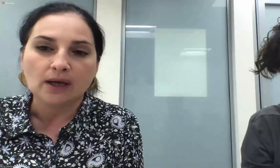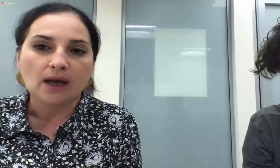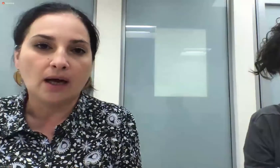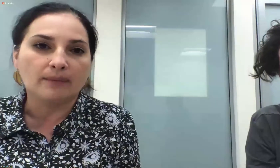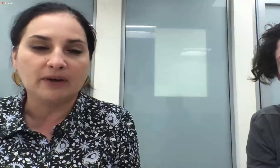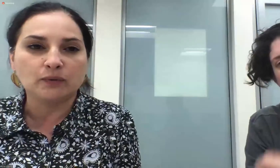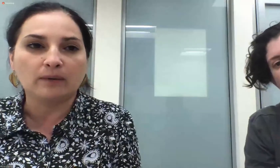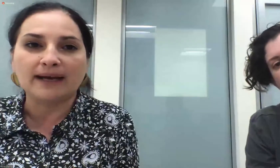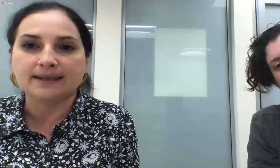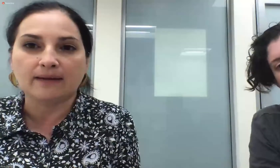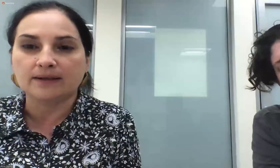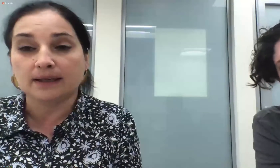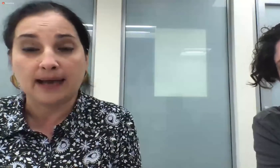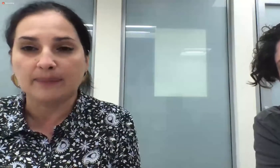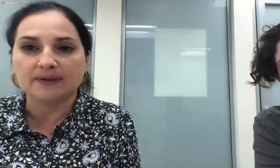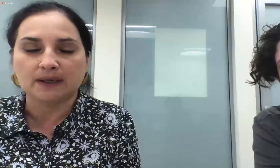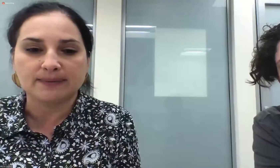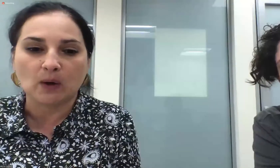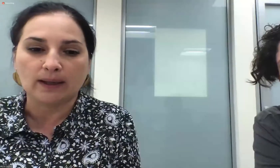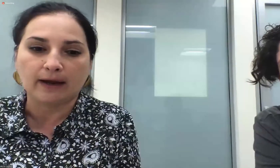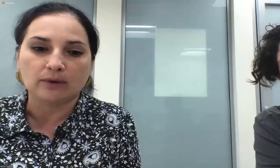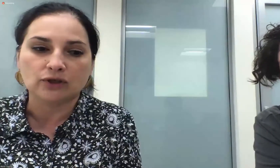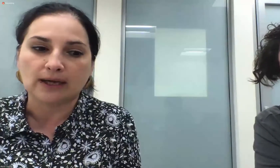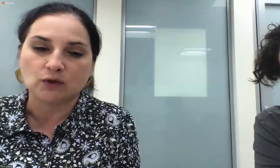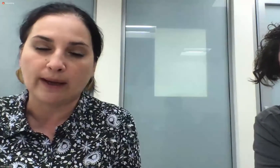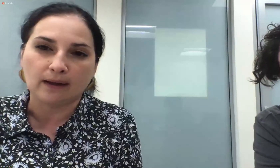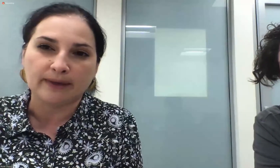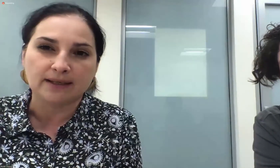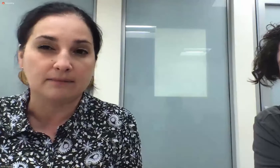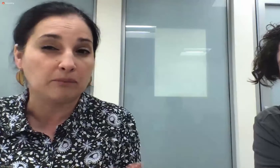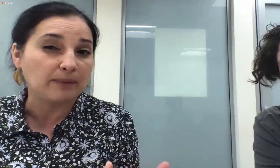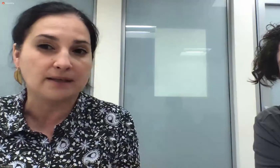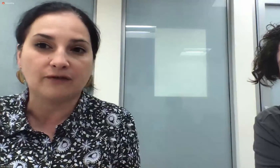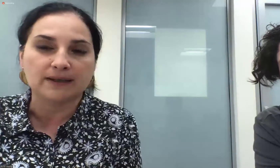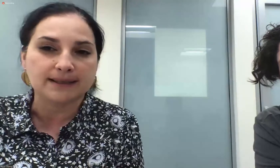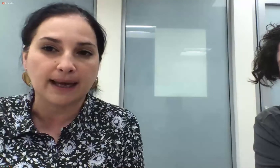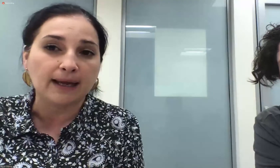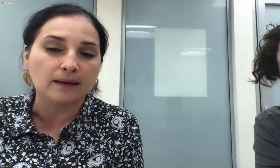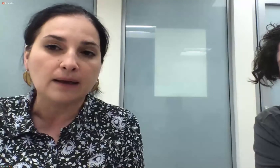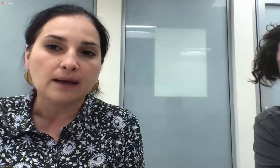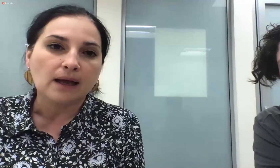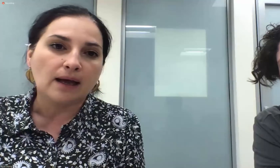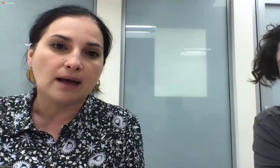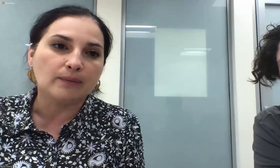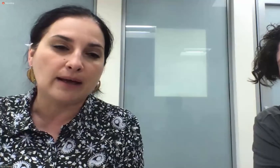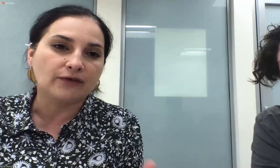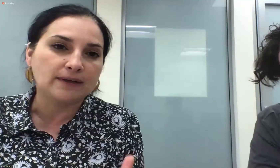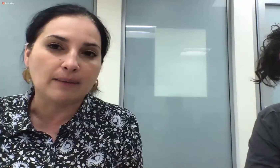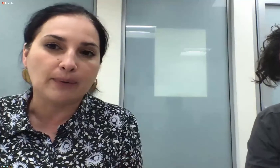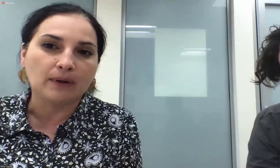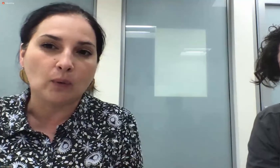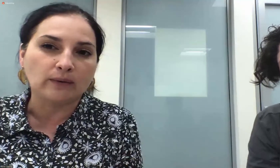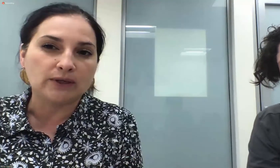language, because we might say that it happens in spoken language as well, but it may be at a different scale. And